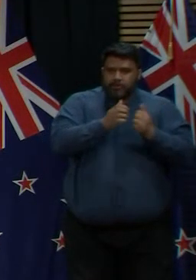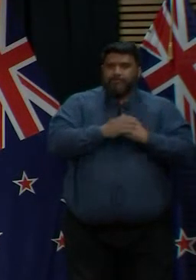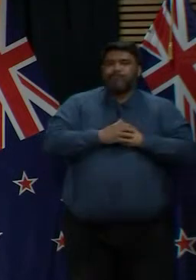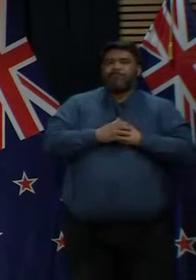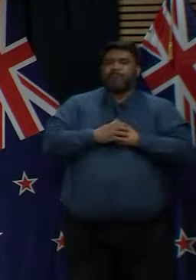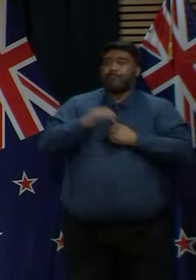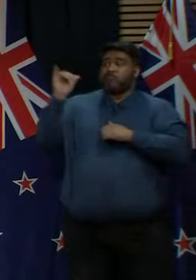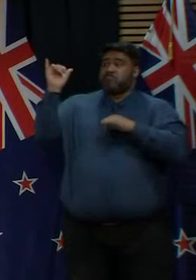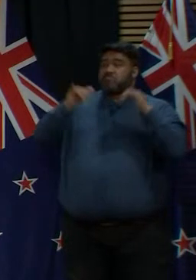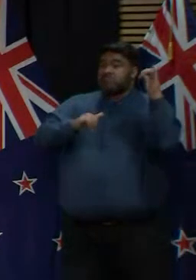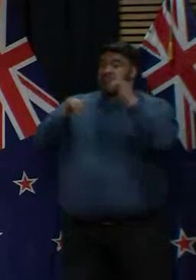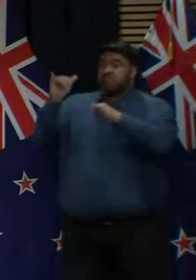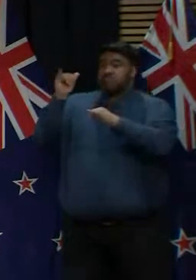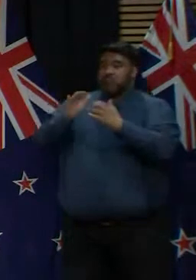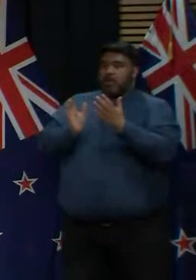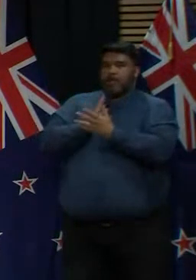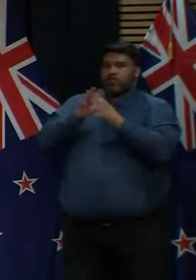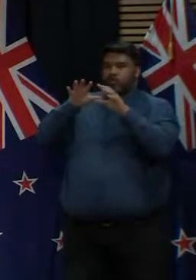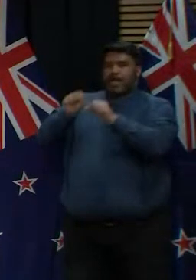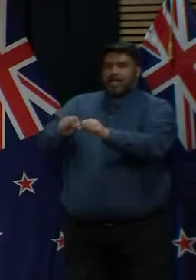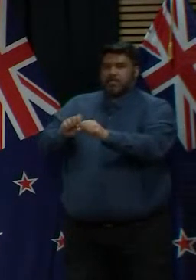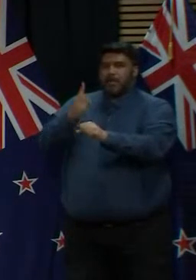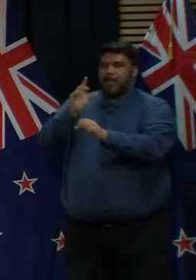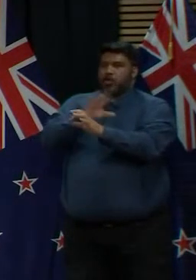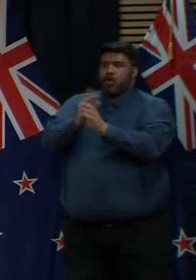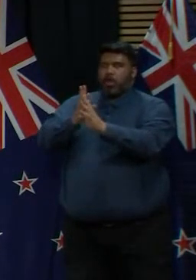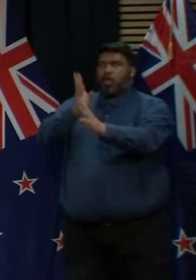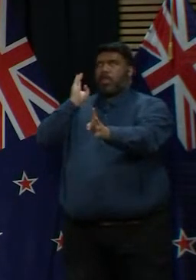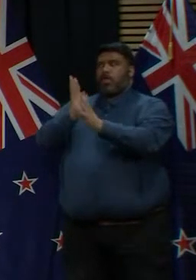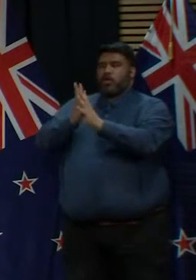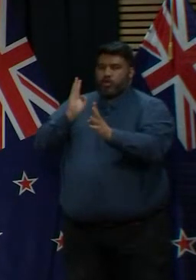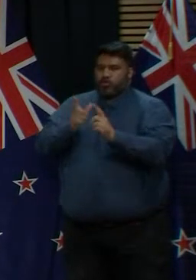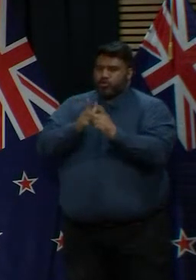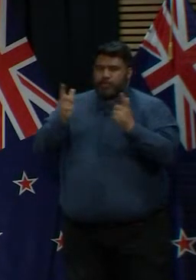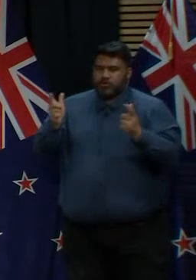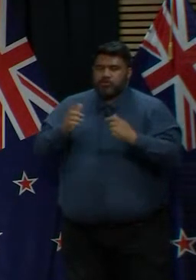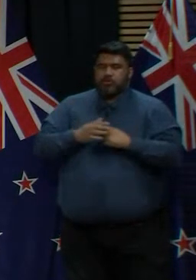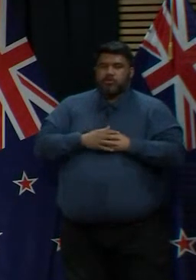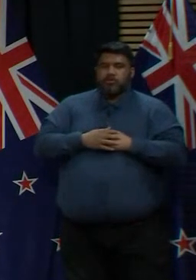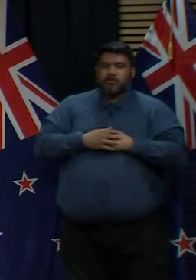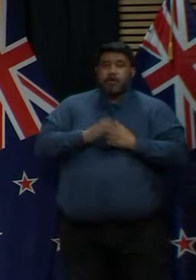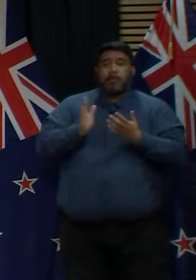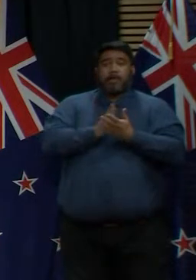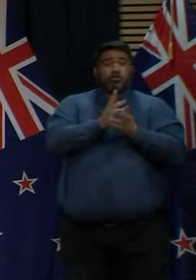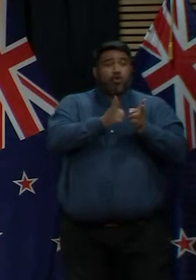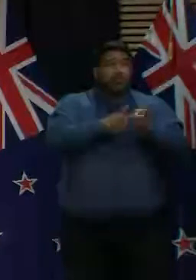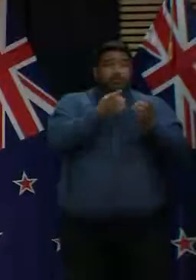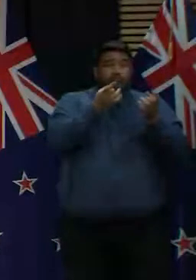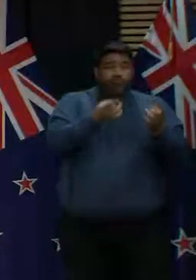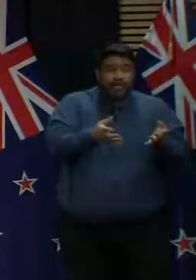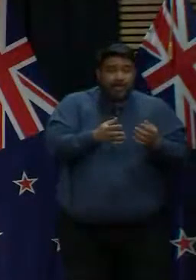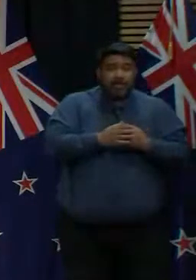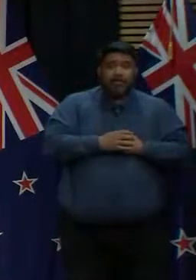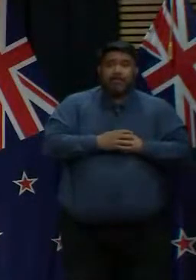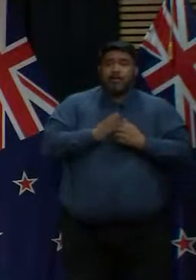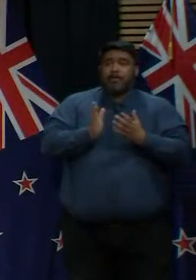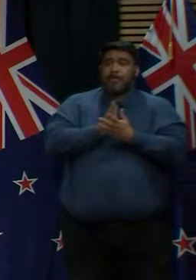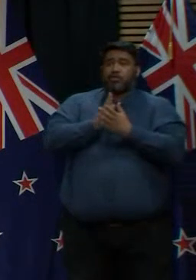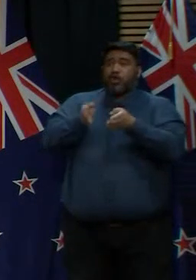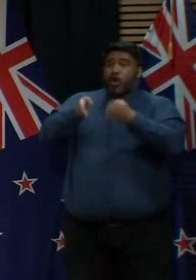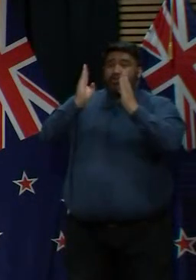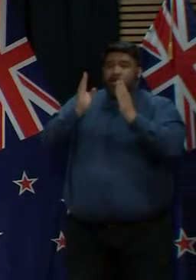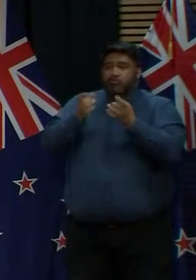towards removing the bottlenecks. And ensuring our hospitals and public health system are well equipped to care for cases if and when they do